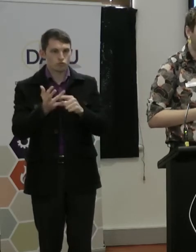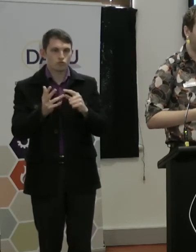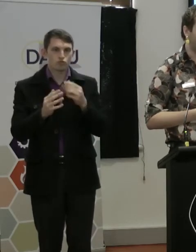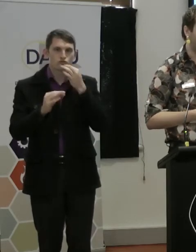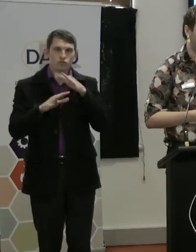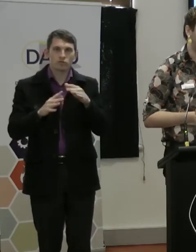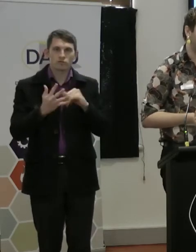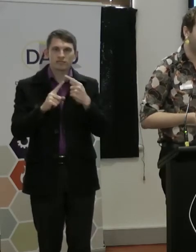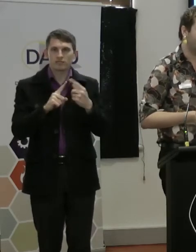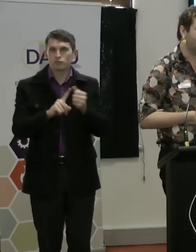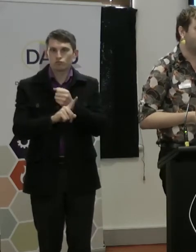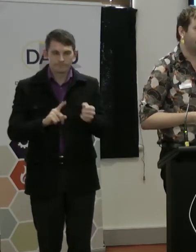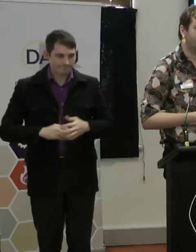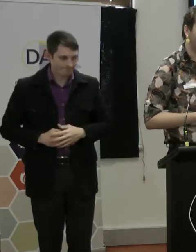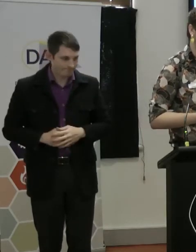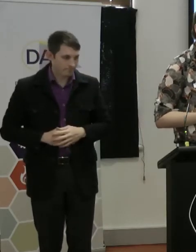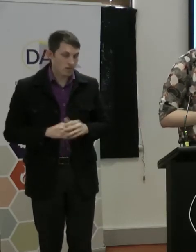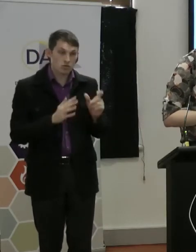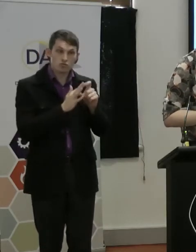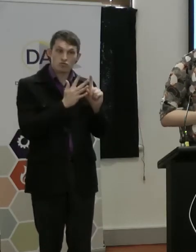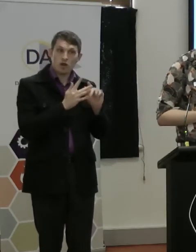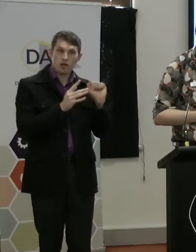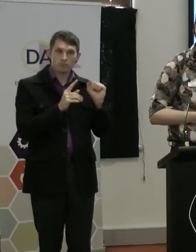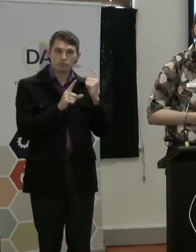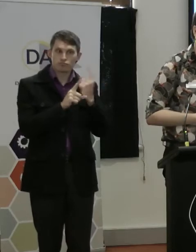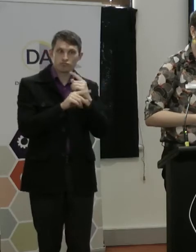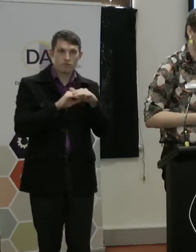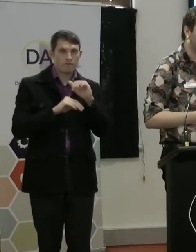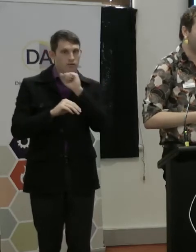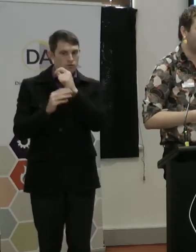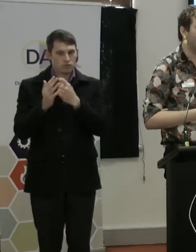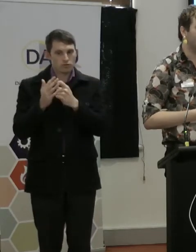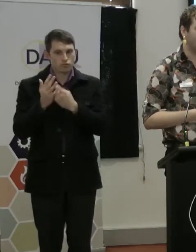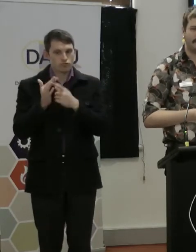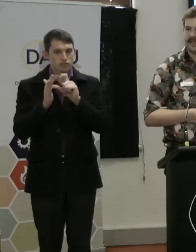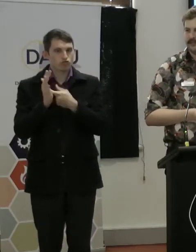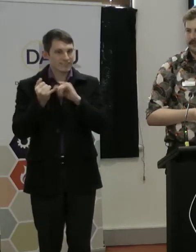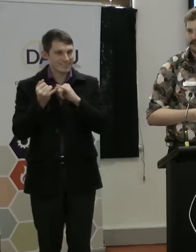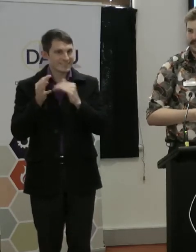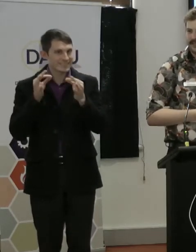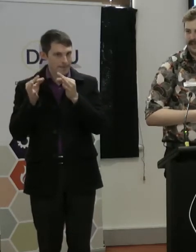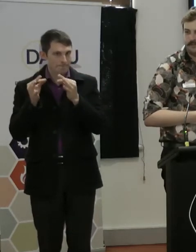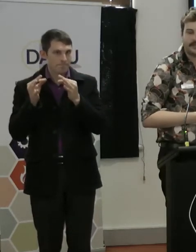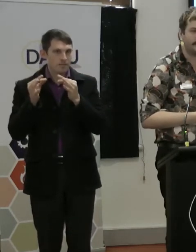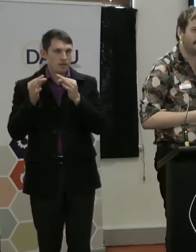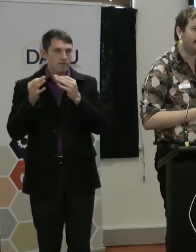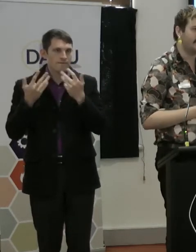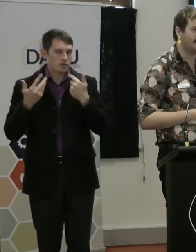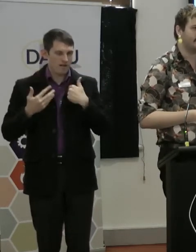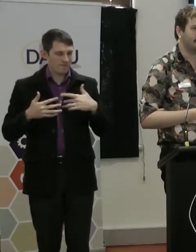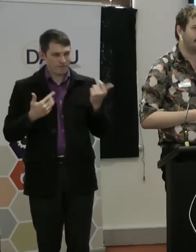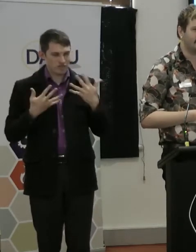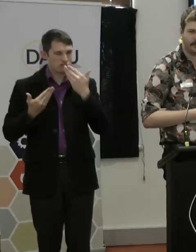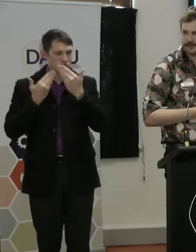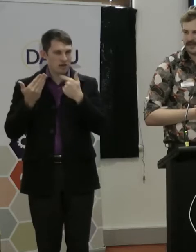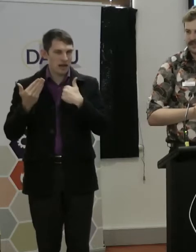of covered a lot of the info about the National Redress Scheme, so I probably won't repeat all of it, so I might